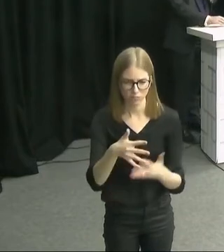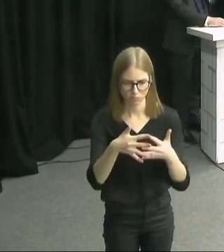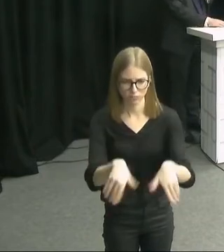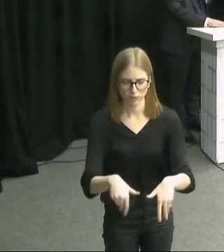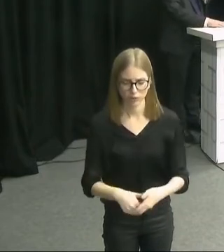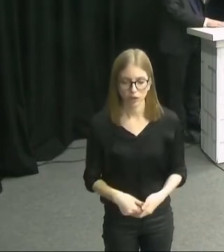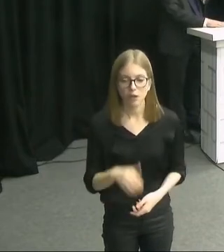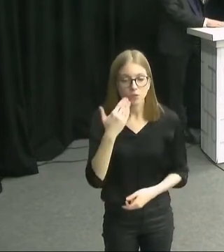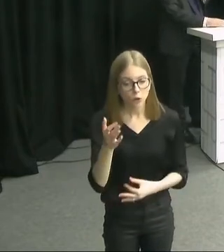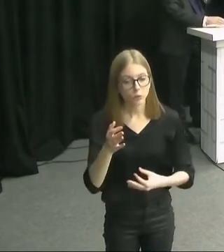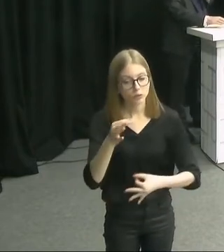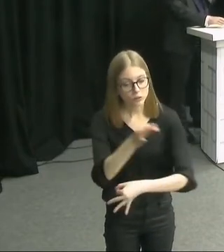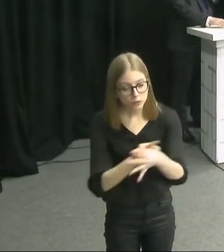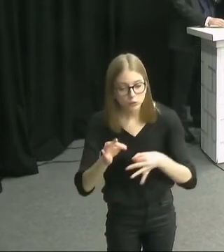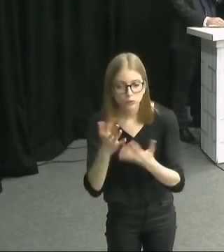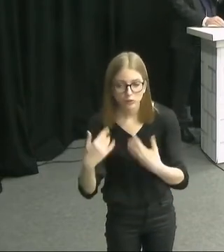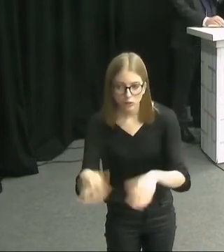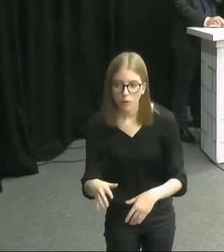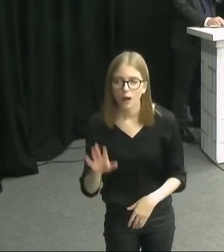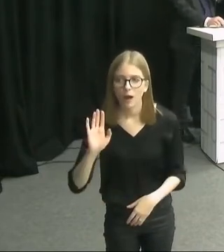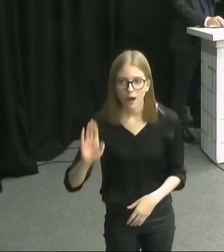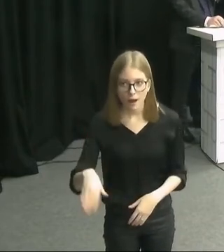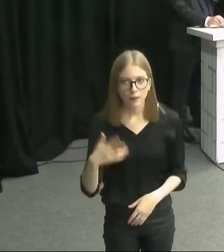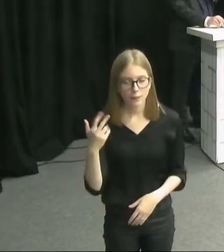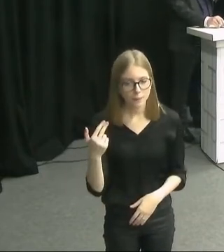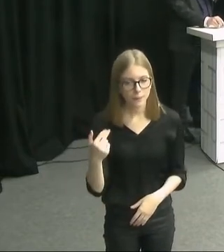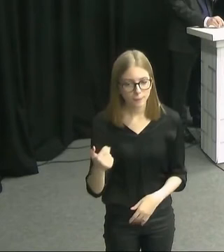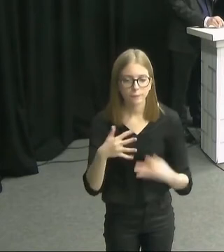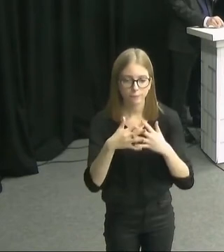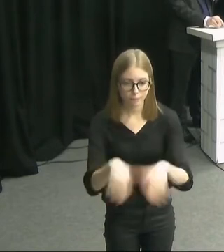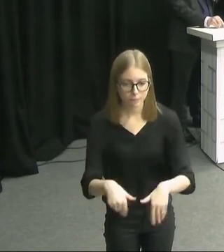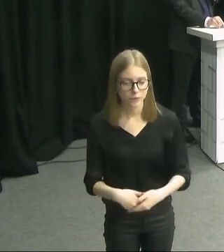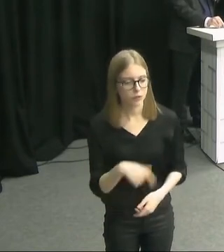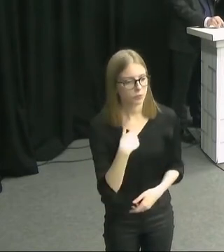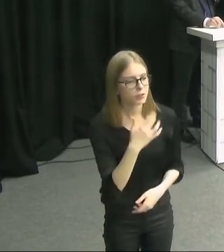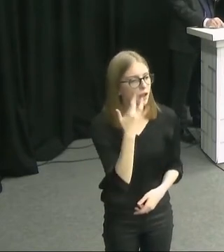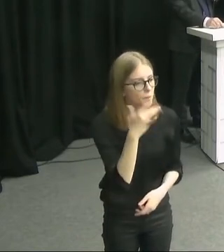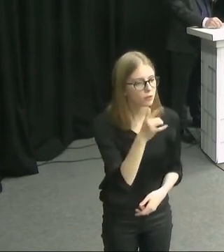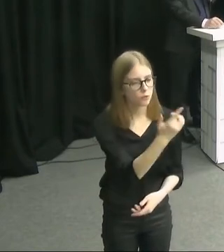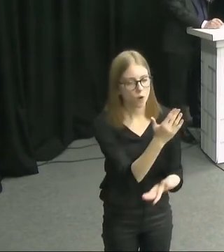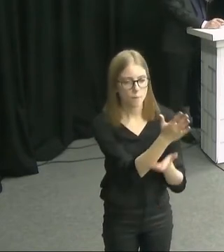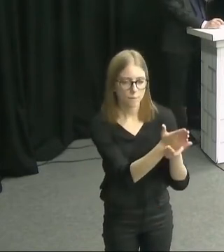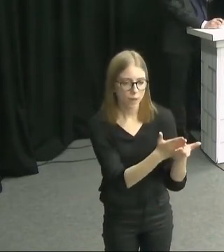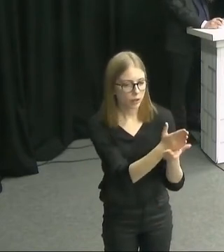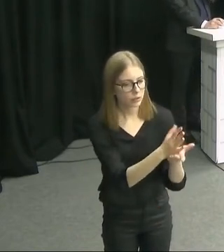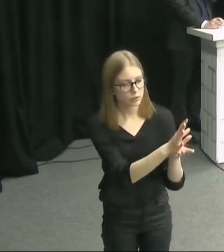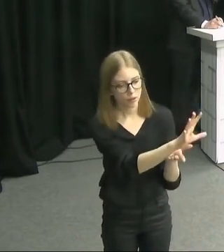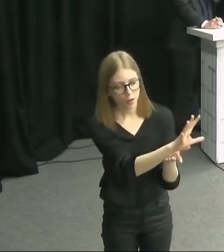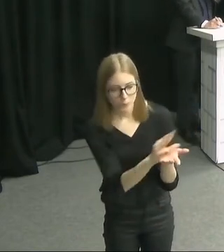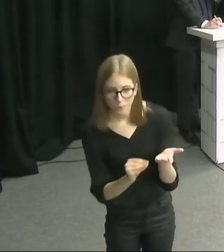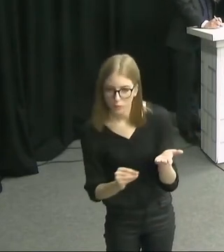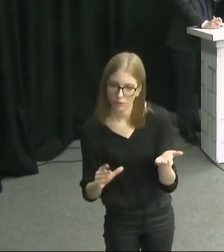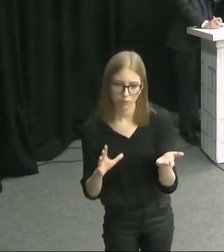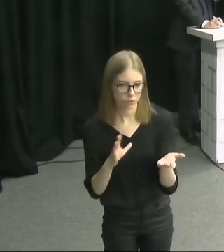Alumni won't become our source of income. They won't bring bags of money